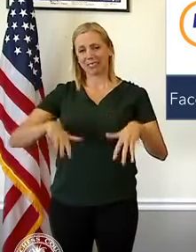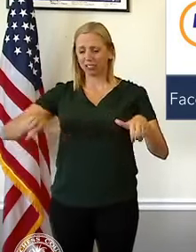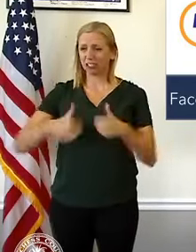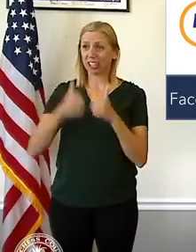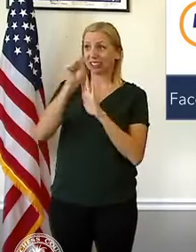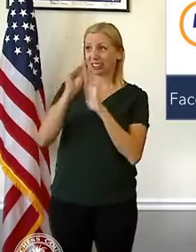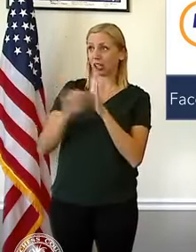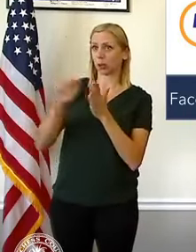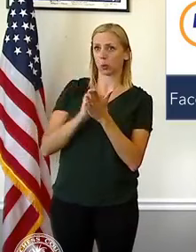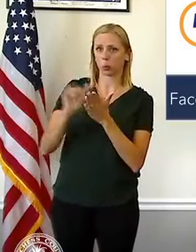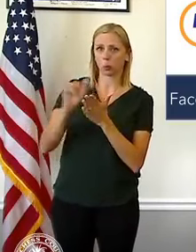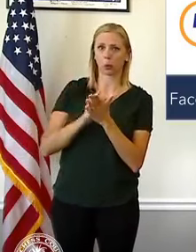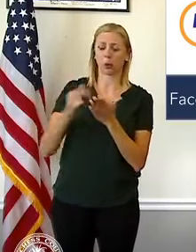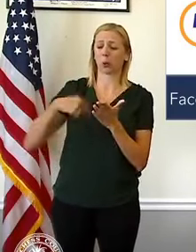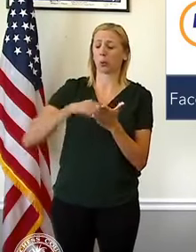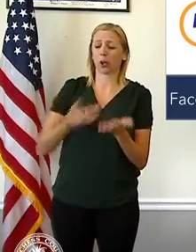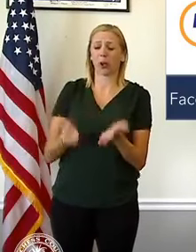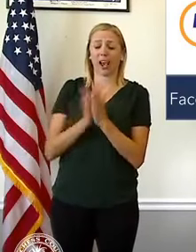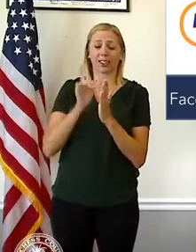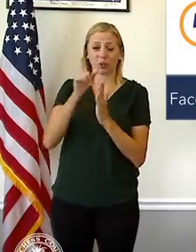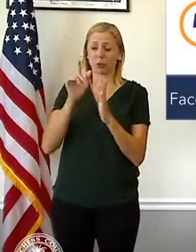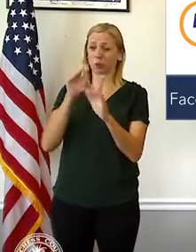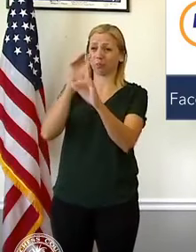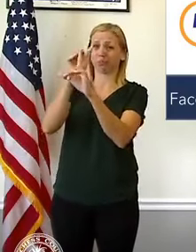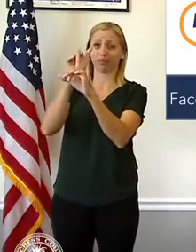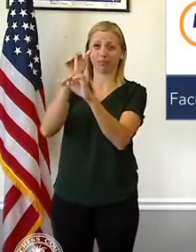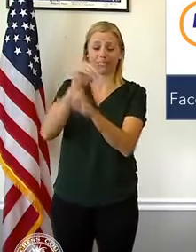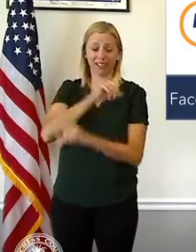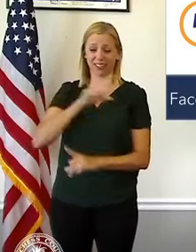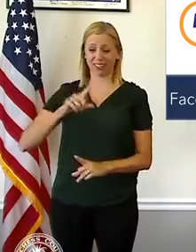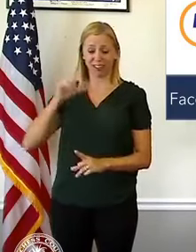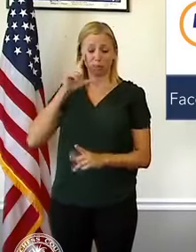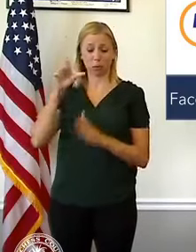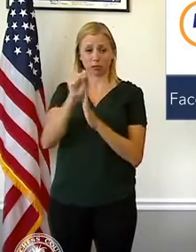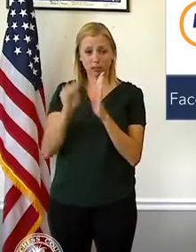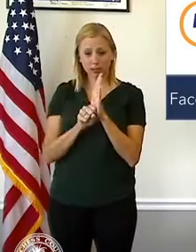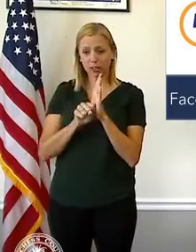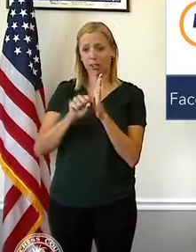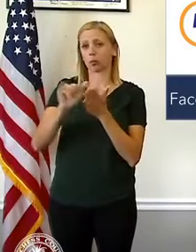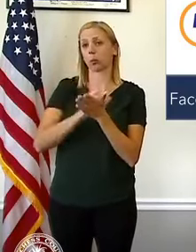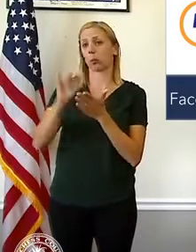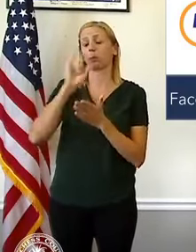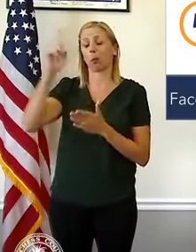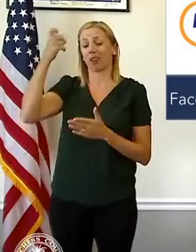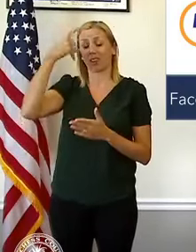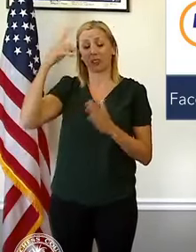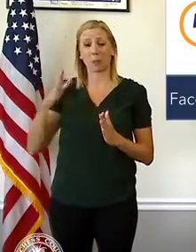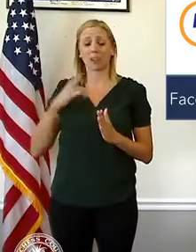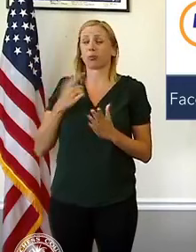decision, and we would encourage you to reach out to your state legislator, anyone in state government who